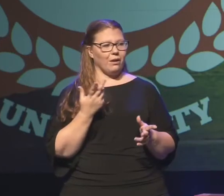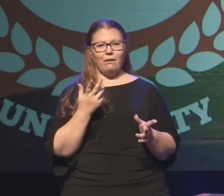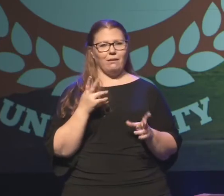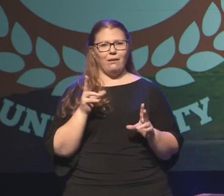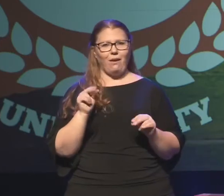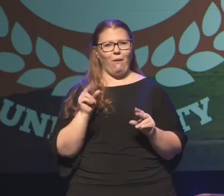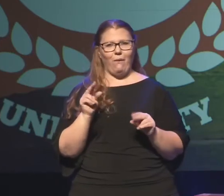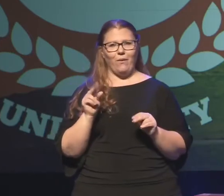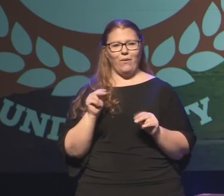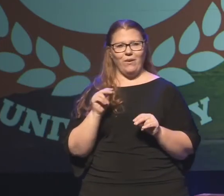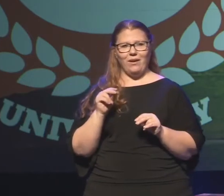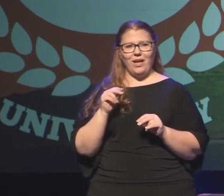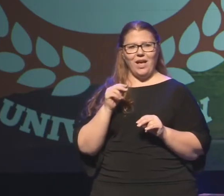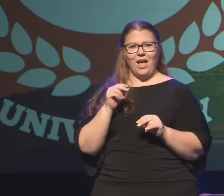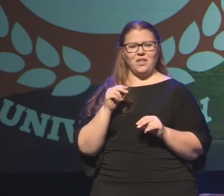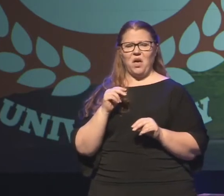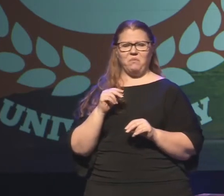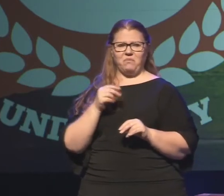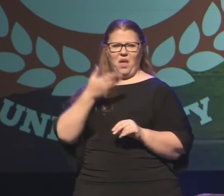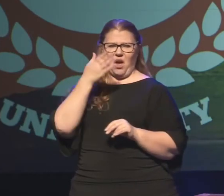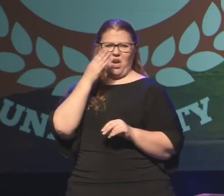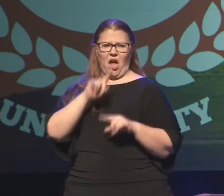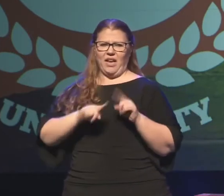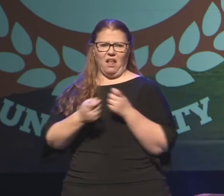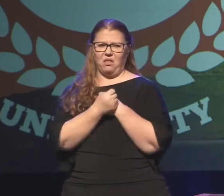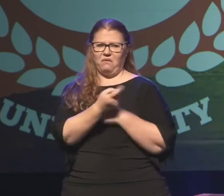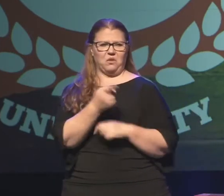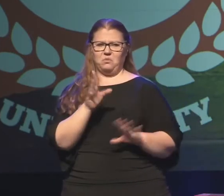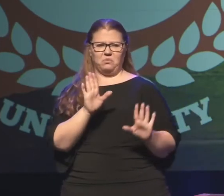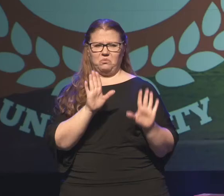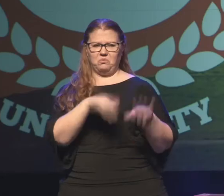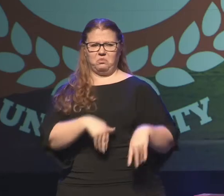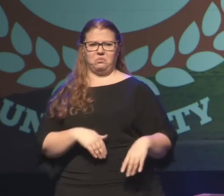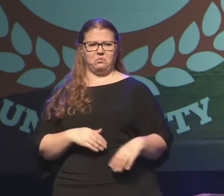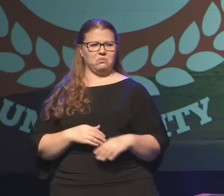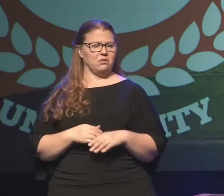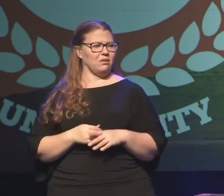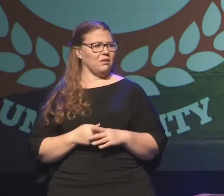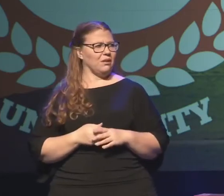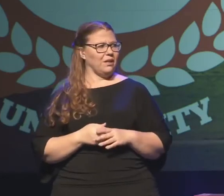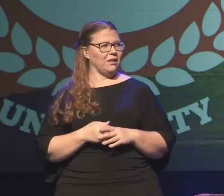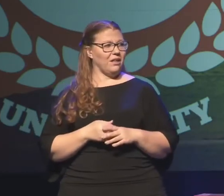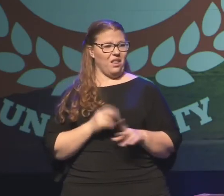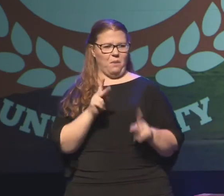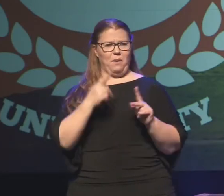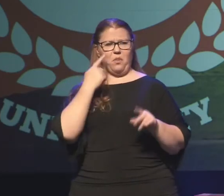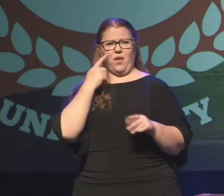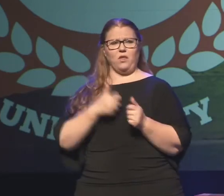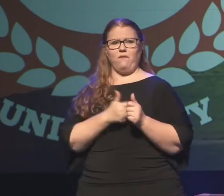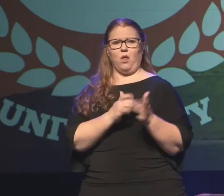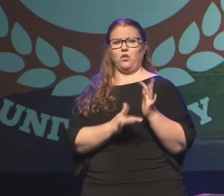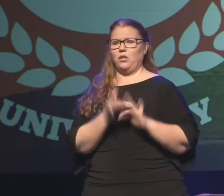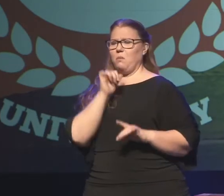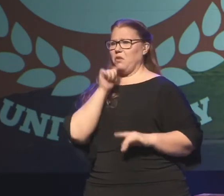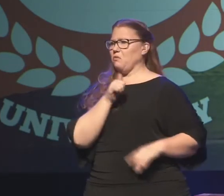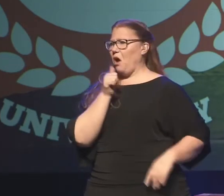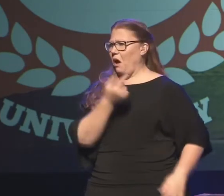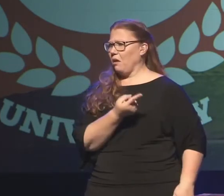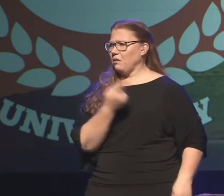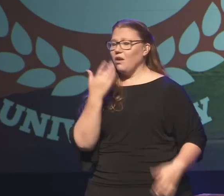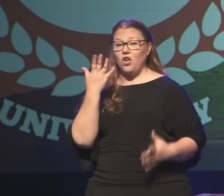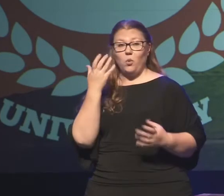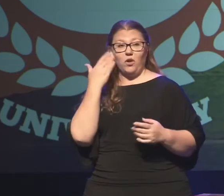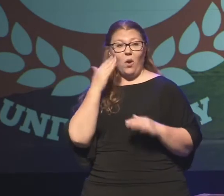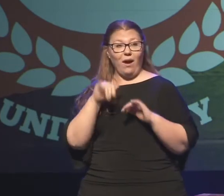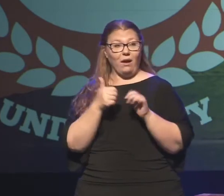no, God's love doesn't extend there. Nope. You know what? They think they're following Jesus, but they're not. You want to really know how to